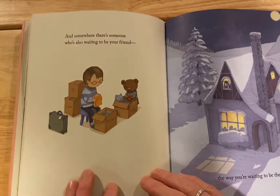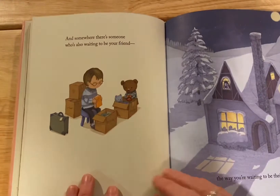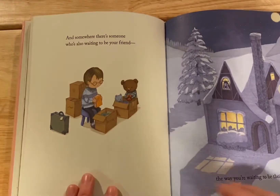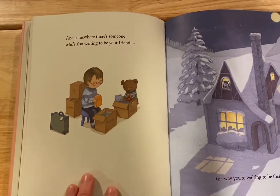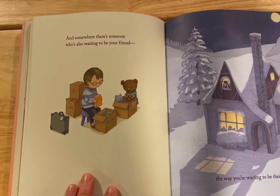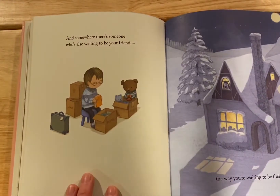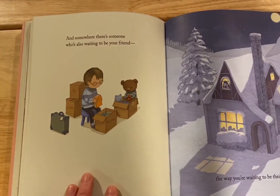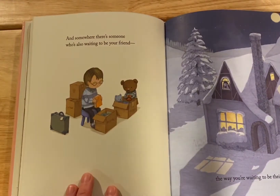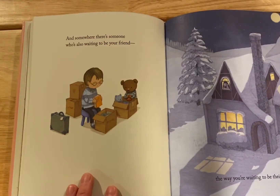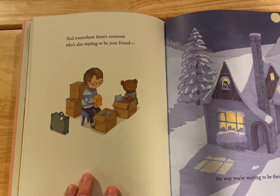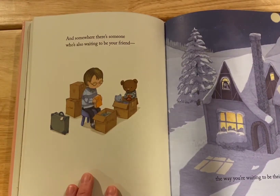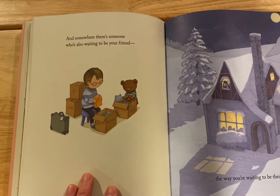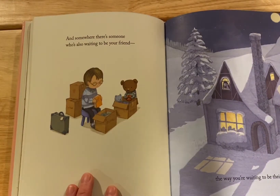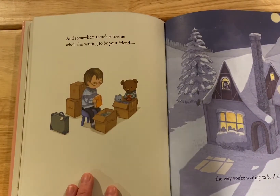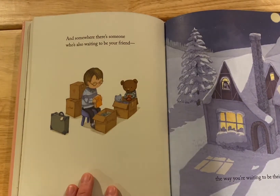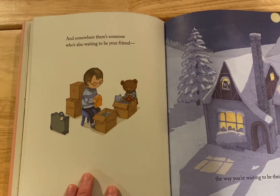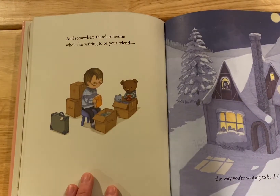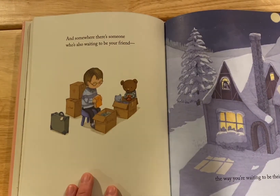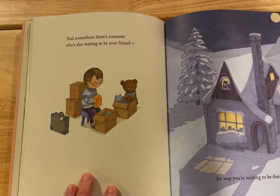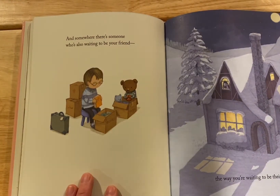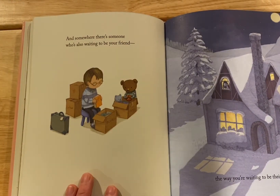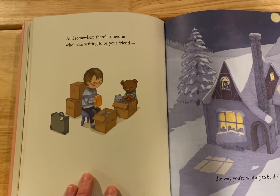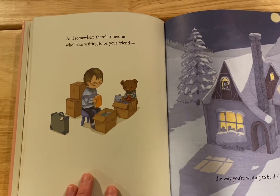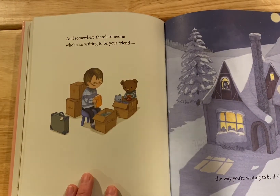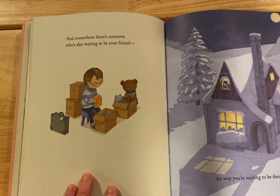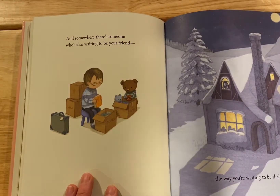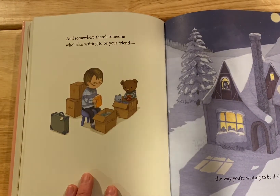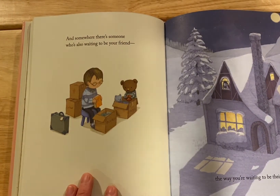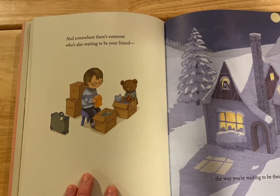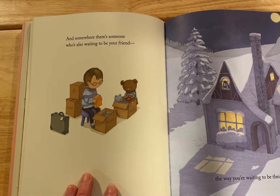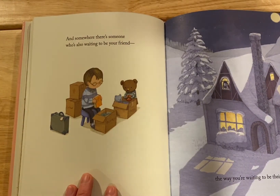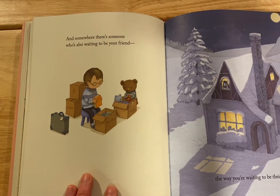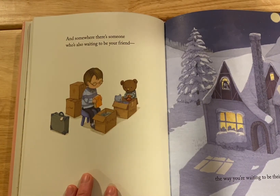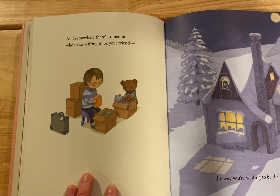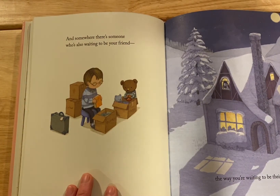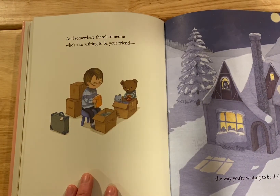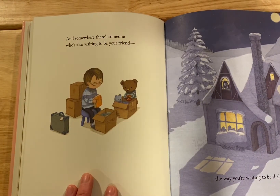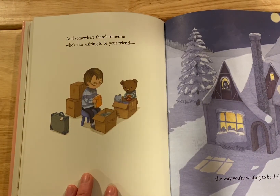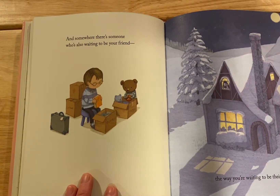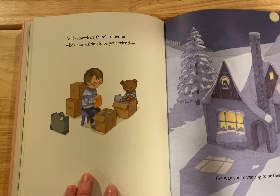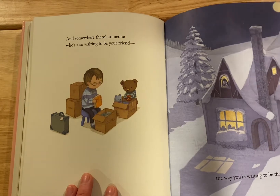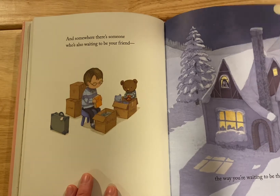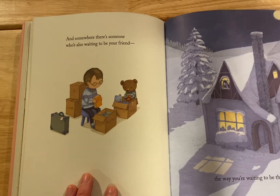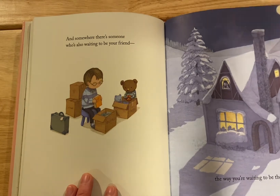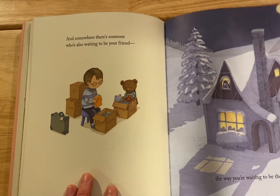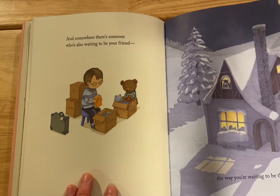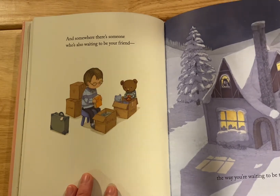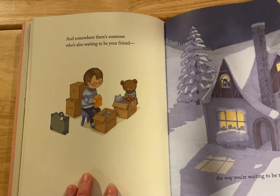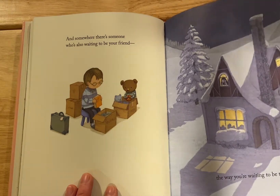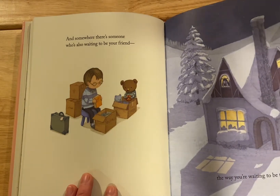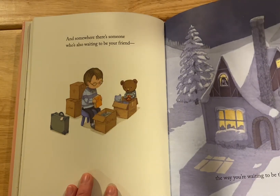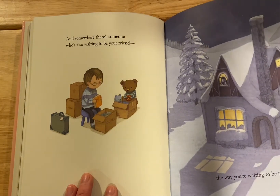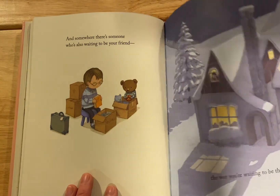And somewhere there's someone who's wanting to be your friend, the way you're wanting to be